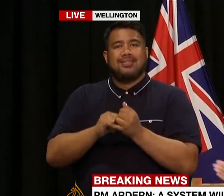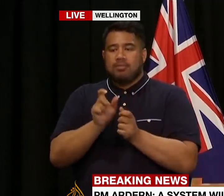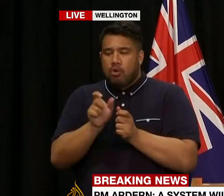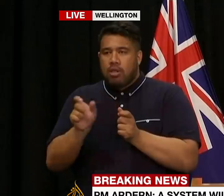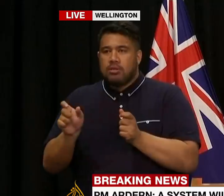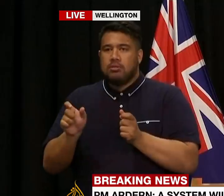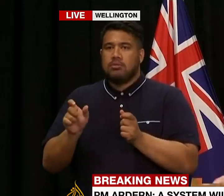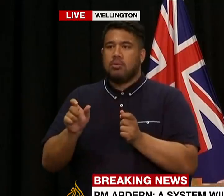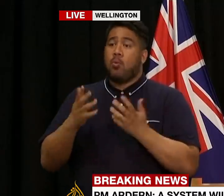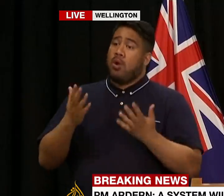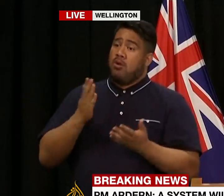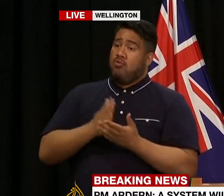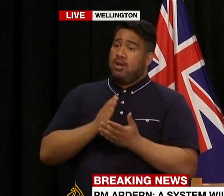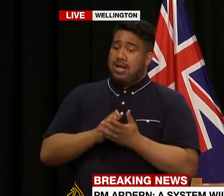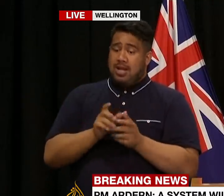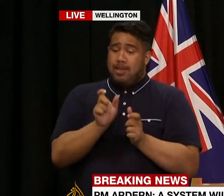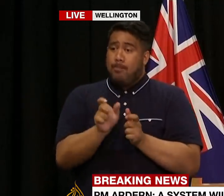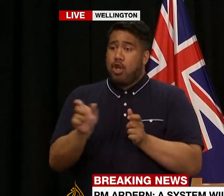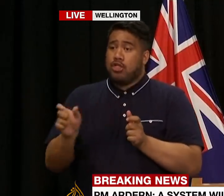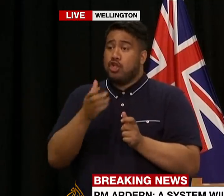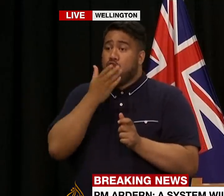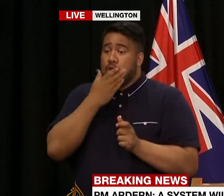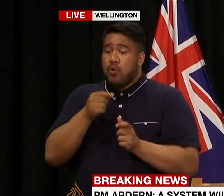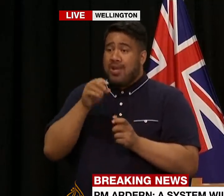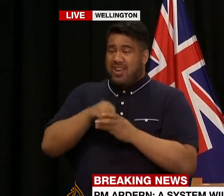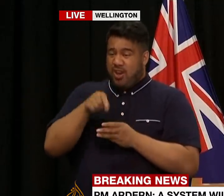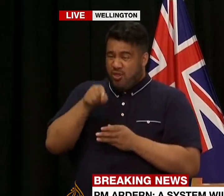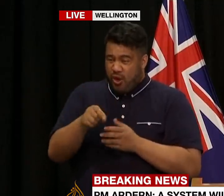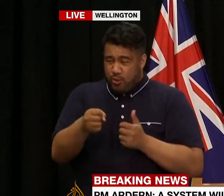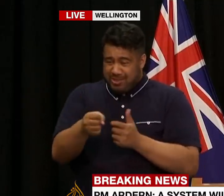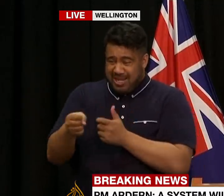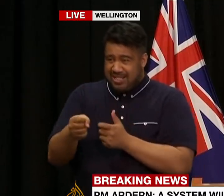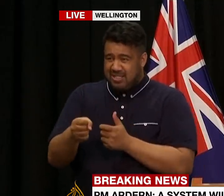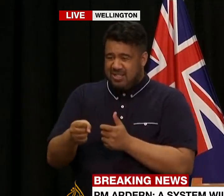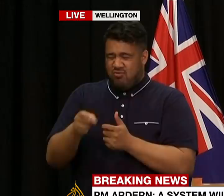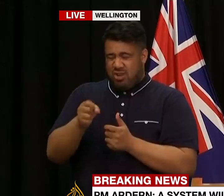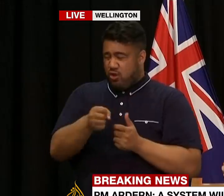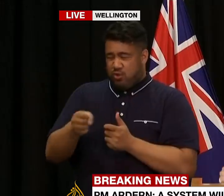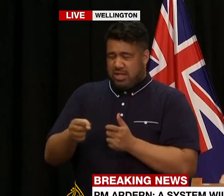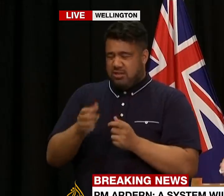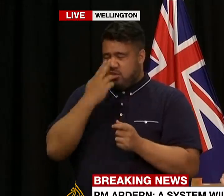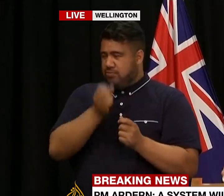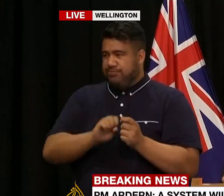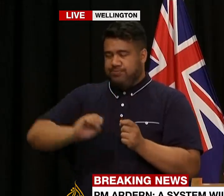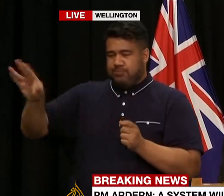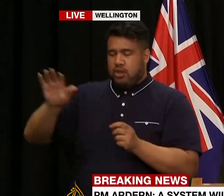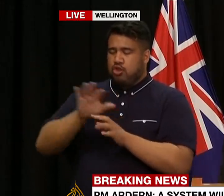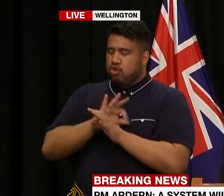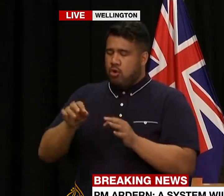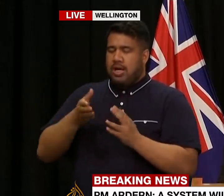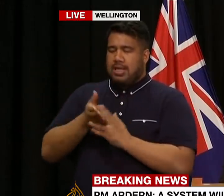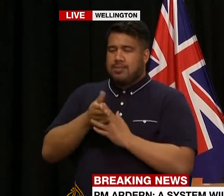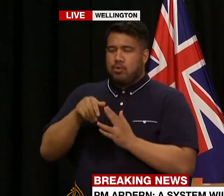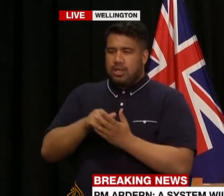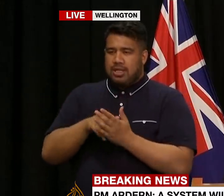what we're essentially doing is removing the ammunition that is used and the weapons that we simply should not be allowing access to in New Zealand, or should not be allowing access